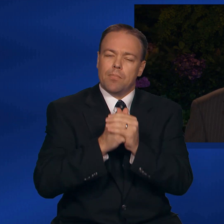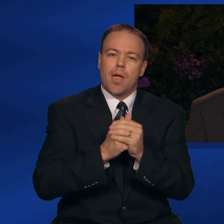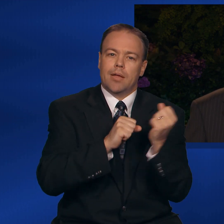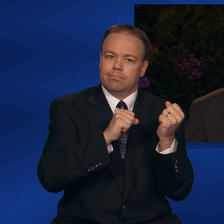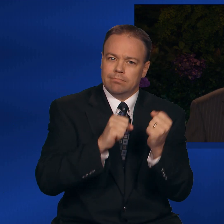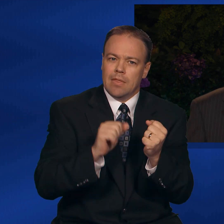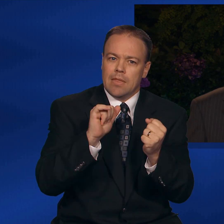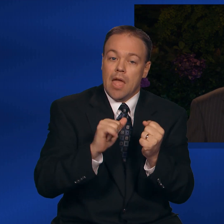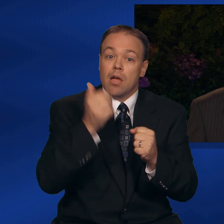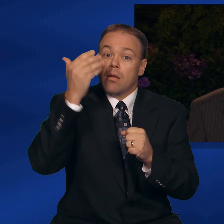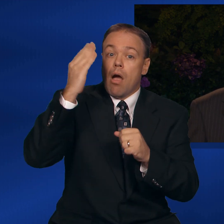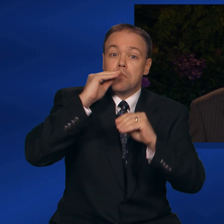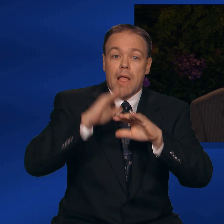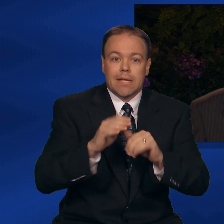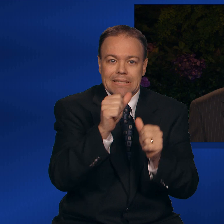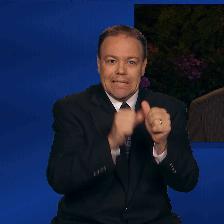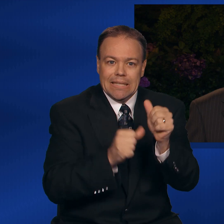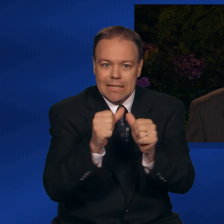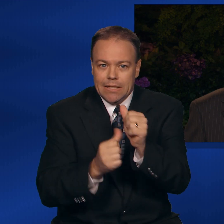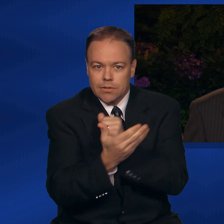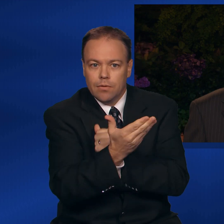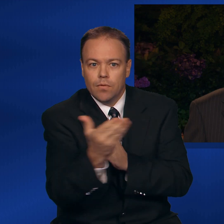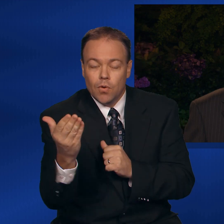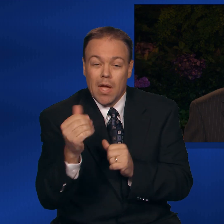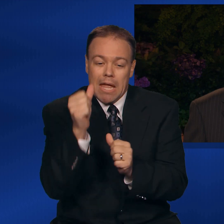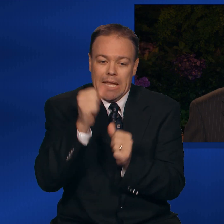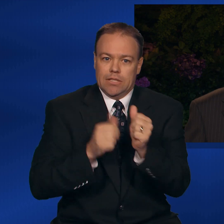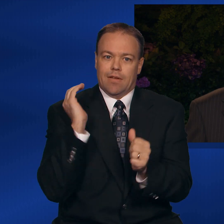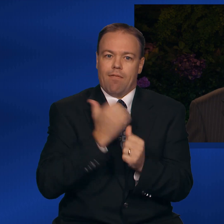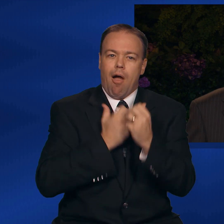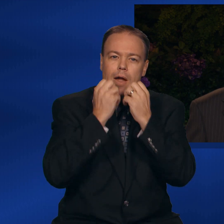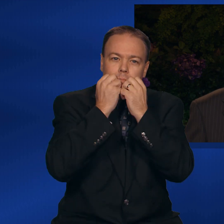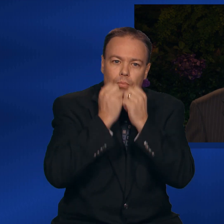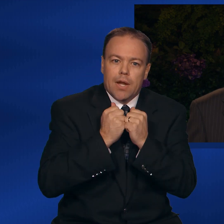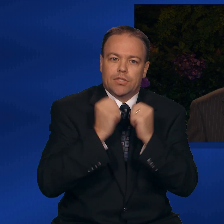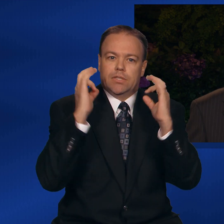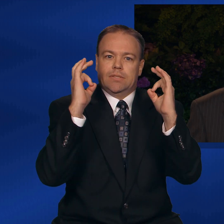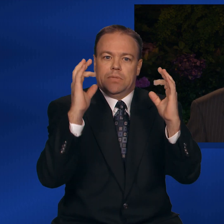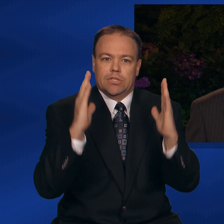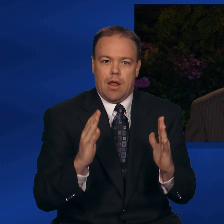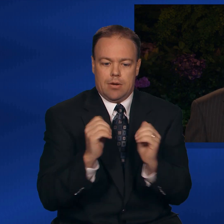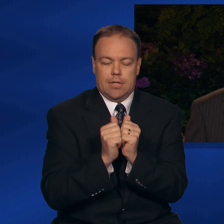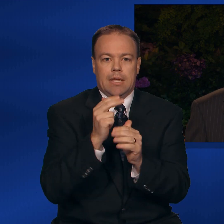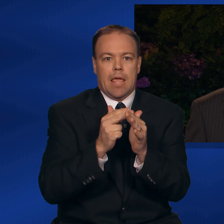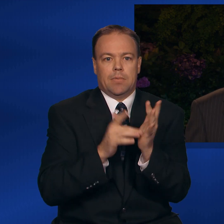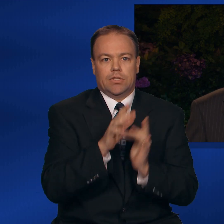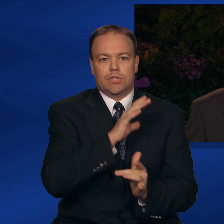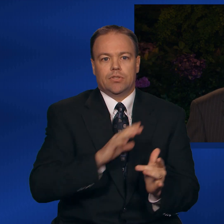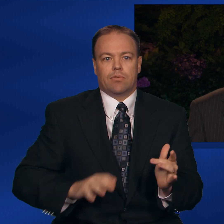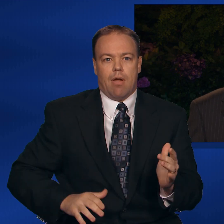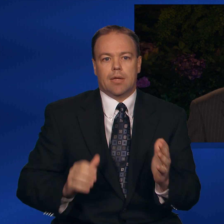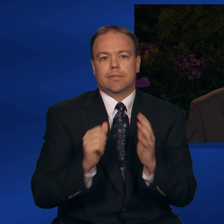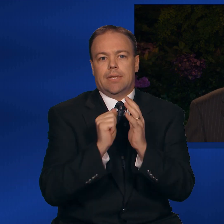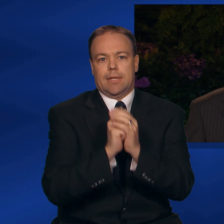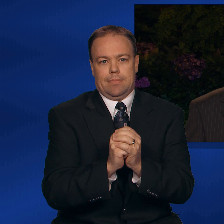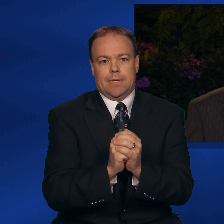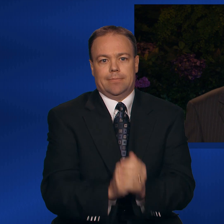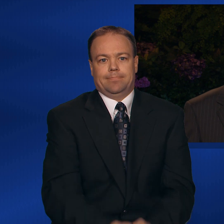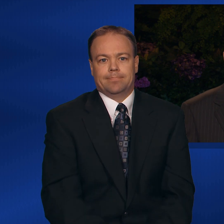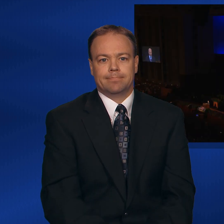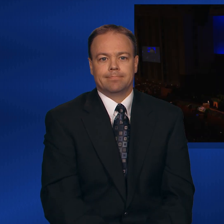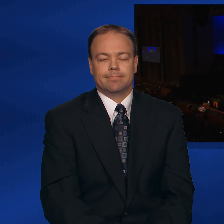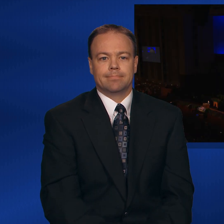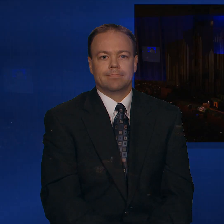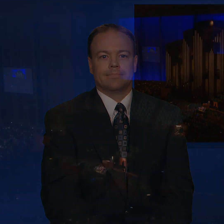of you and each of our precious missionaries. In the name of Jesus Christ, amen.